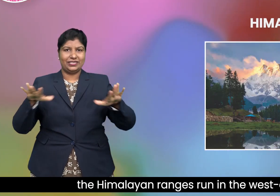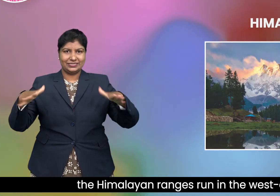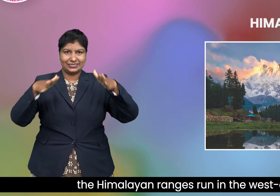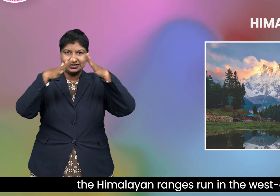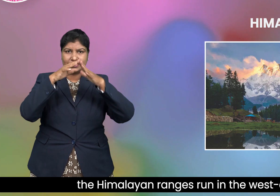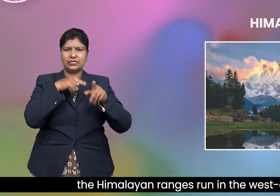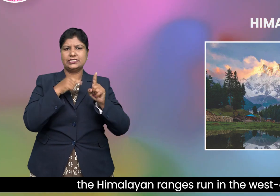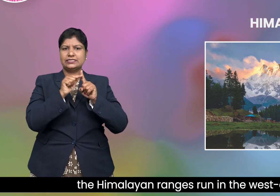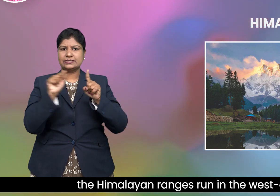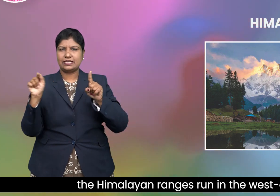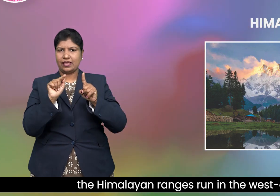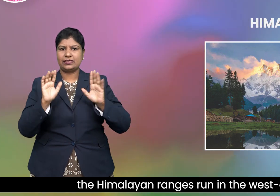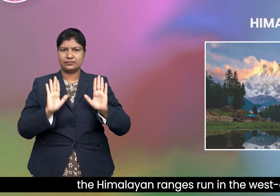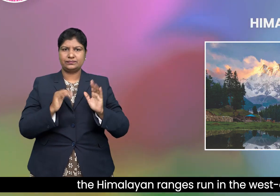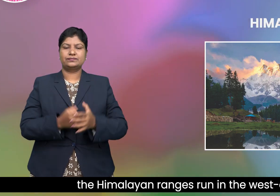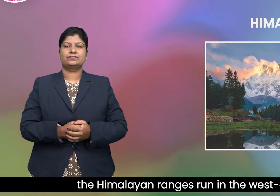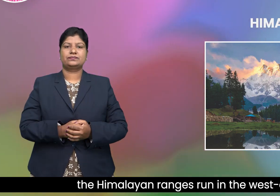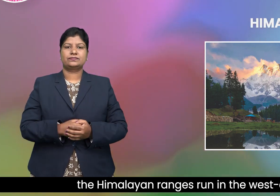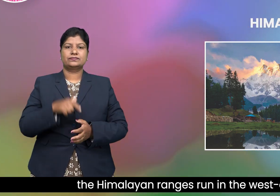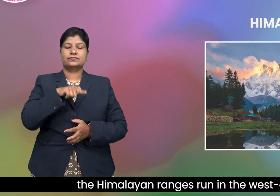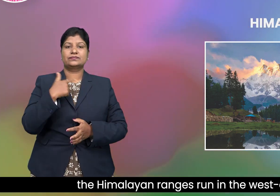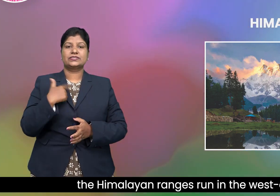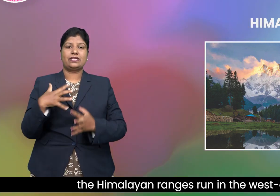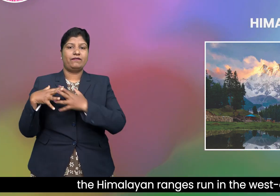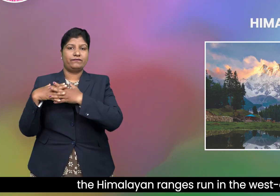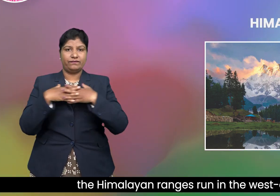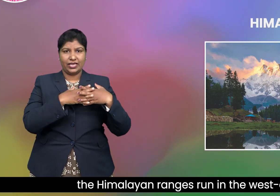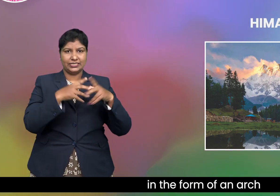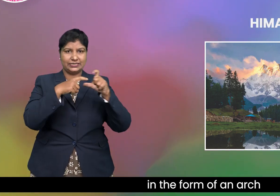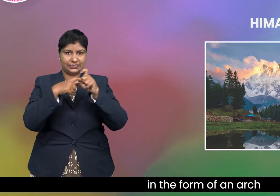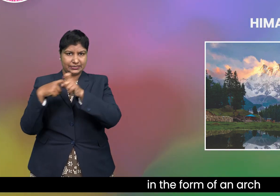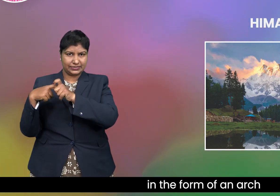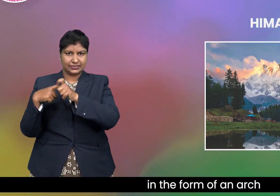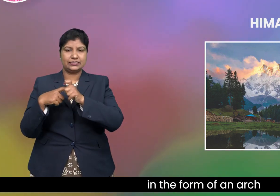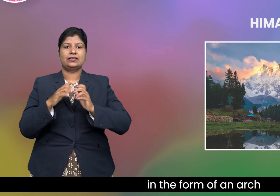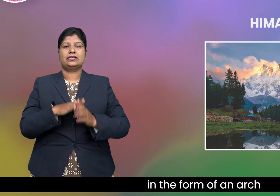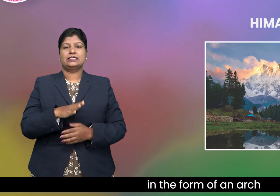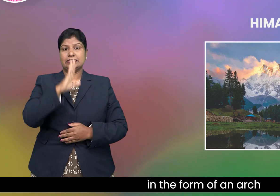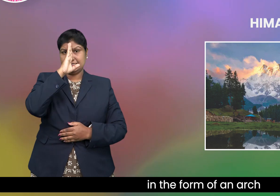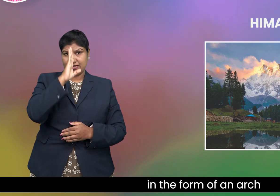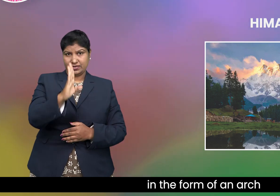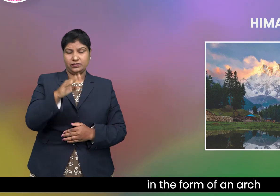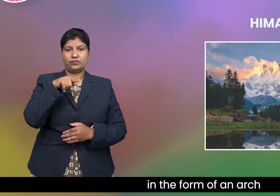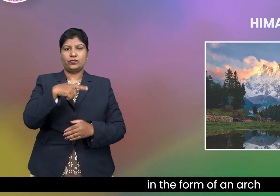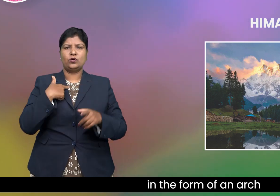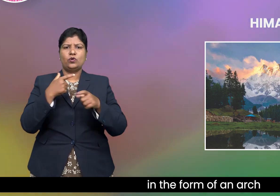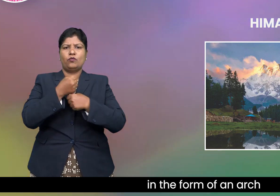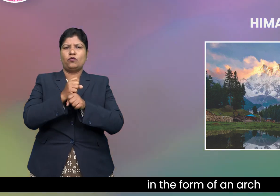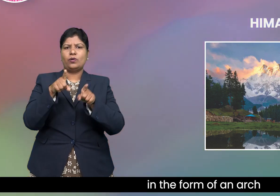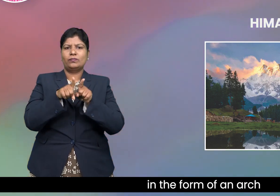run in the west-east direction in the form of an arc